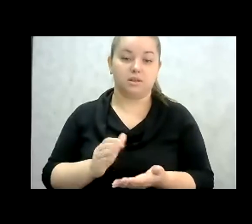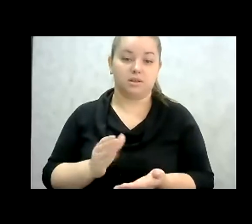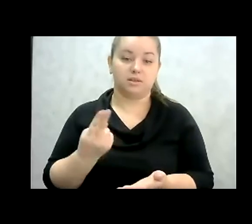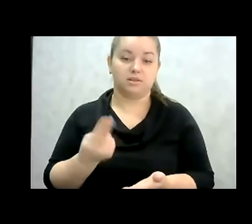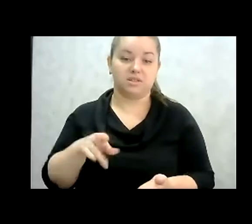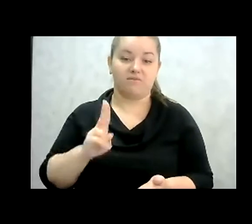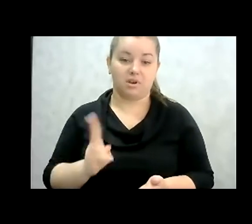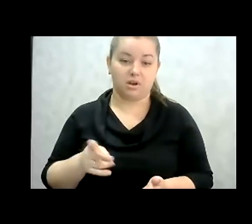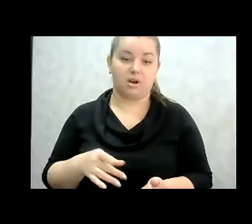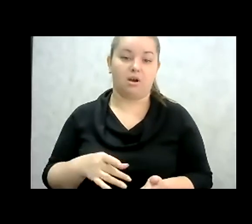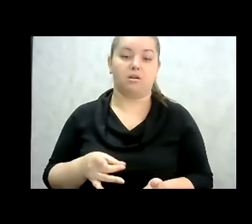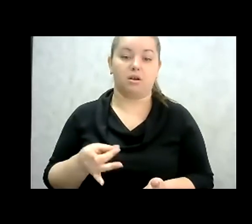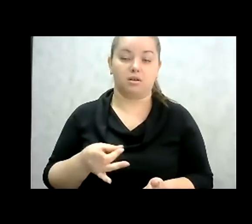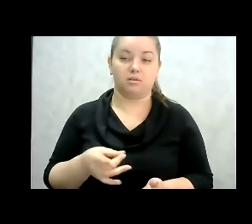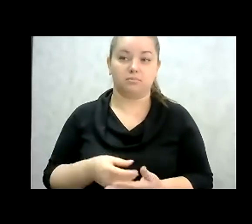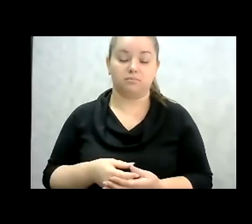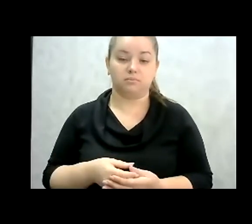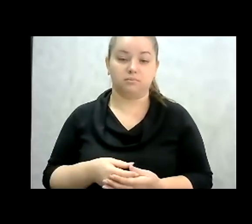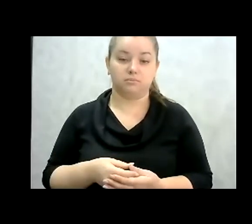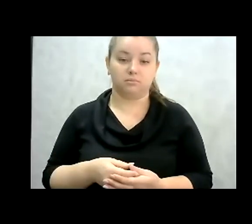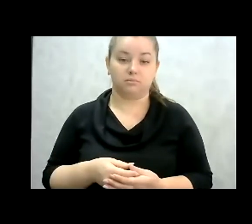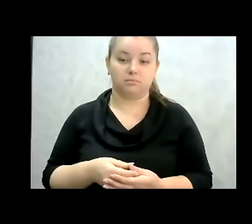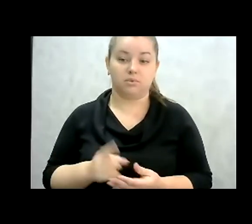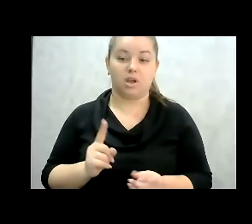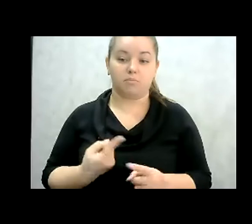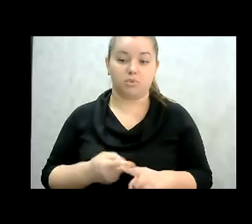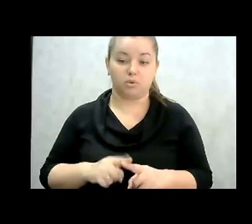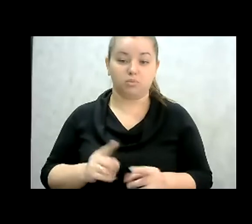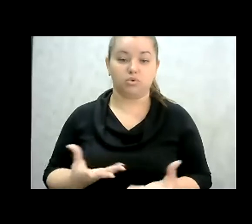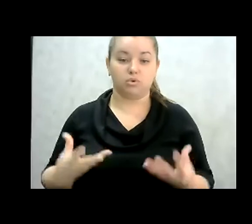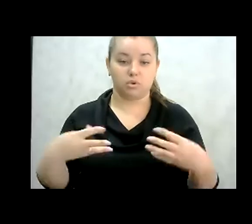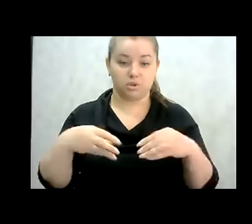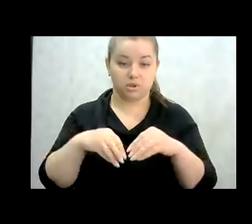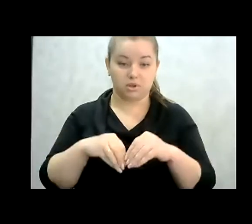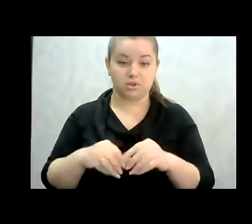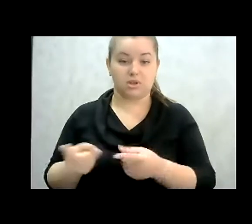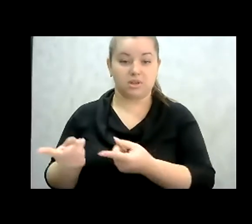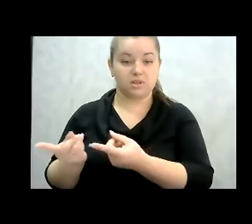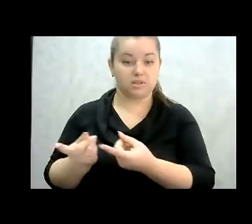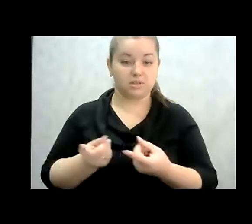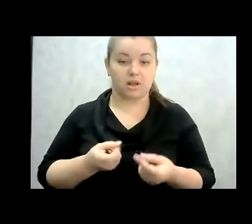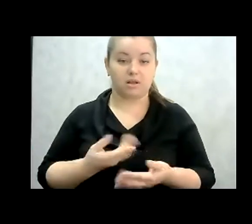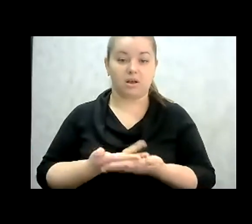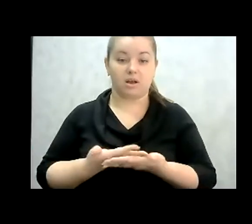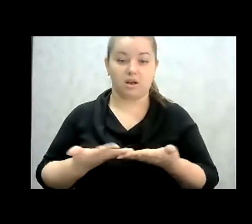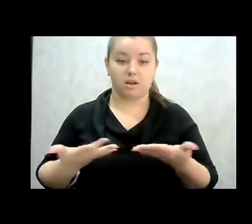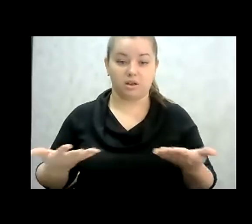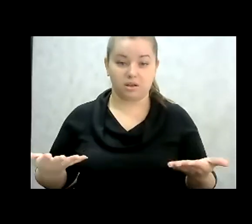third sector activists, members of territorial electoral